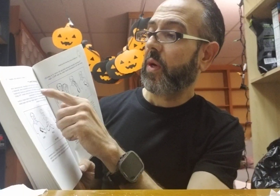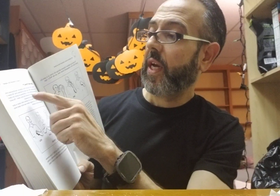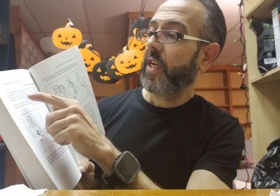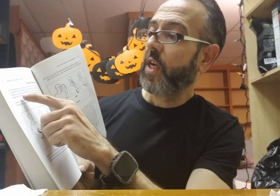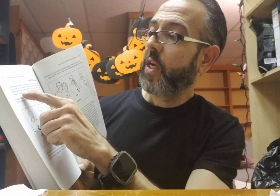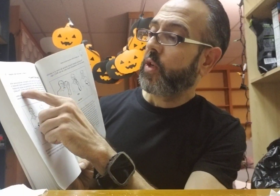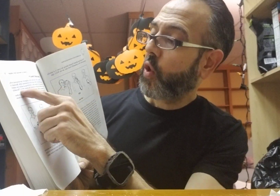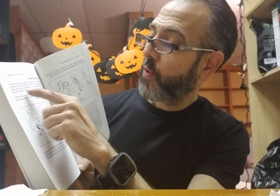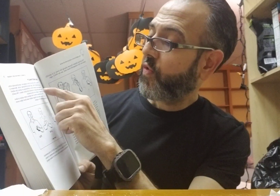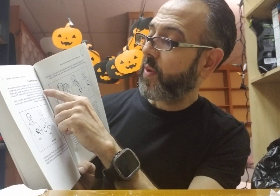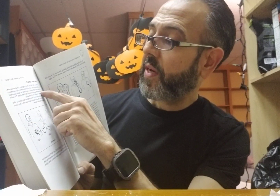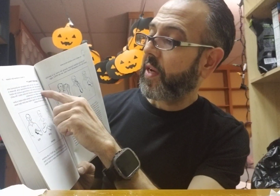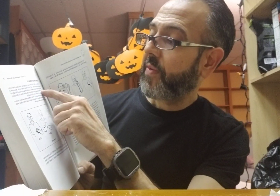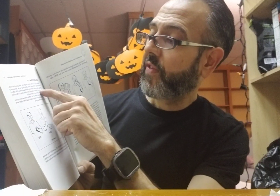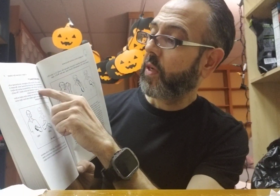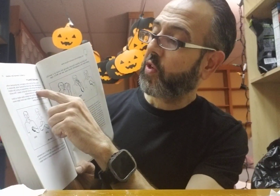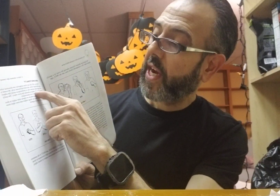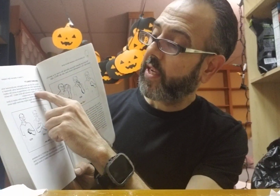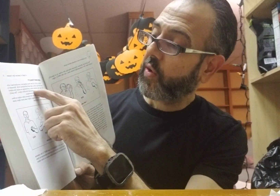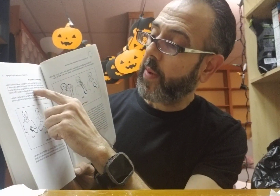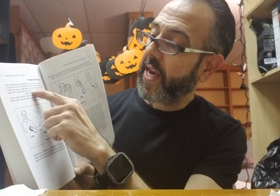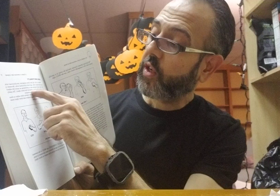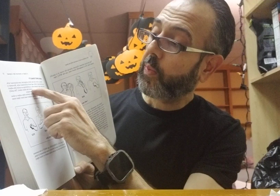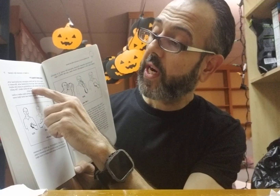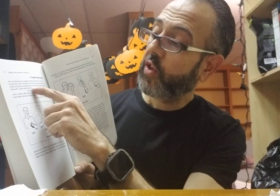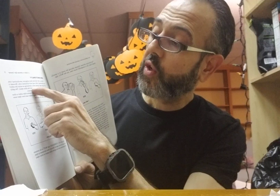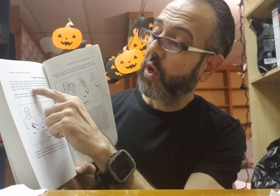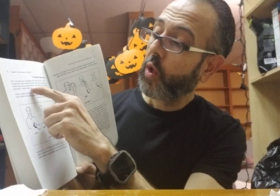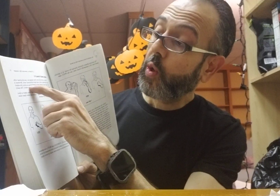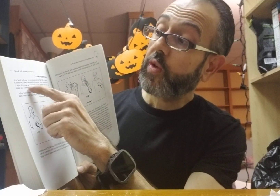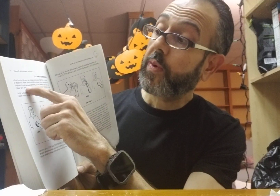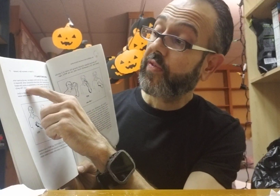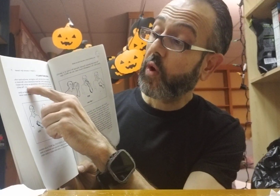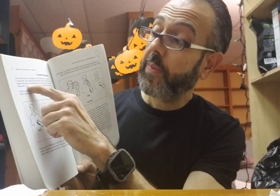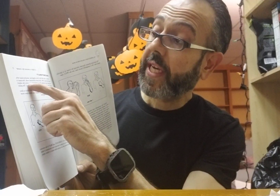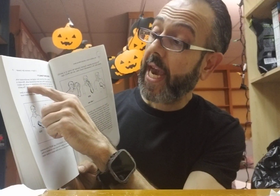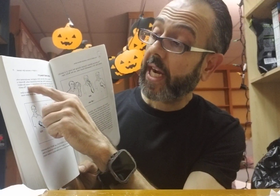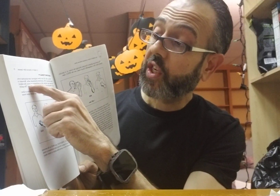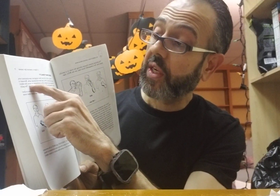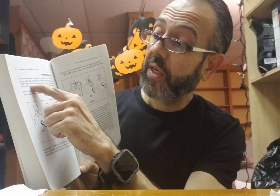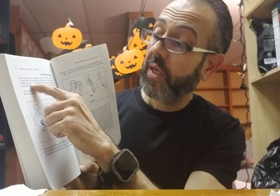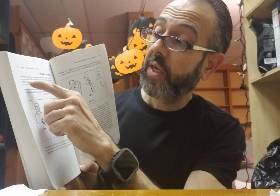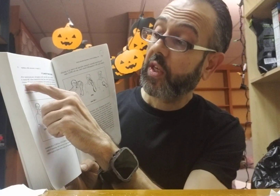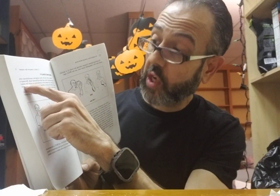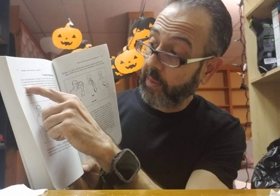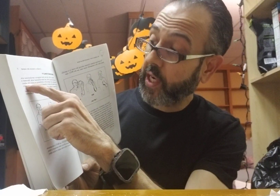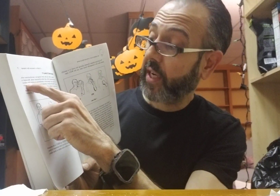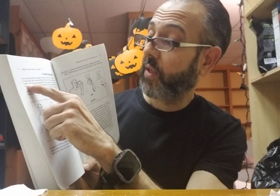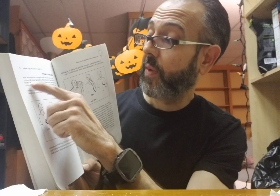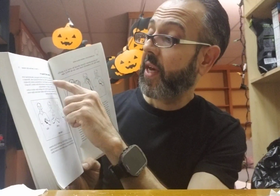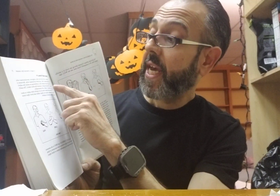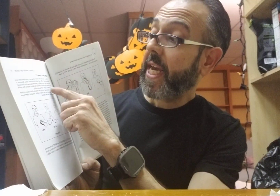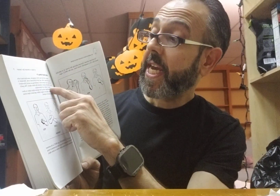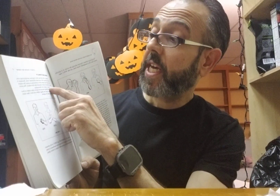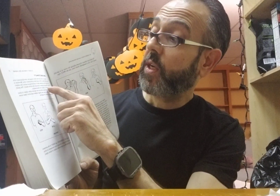Okay, so movement in verb signs may express who is performing an action, the subject, and to